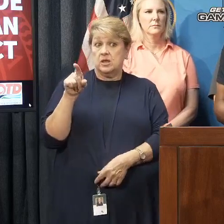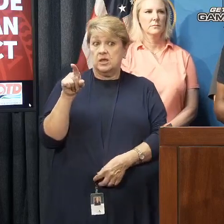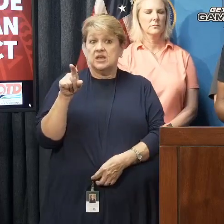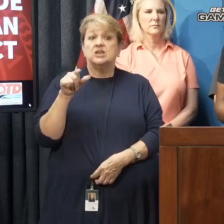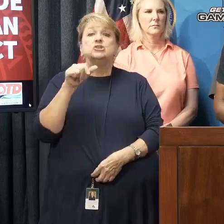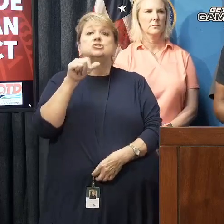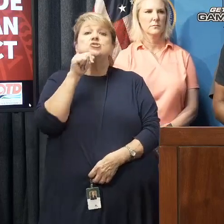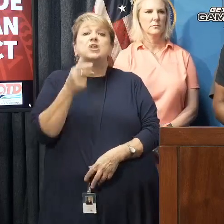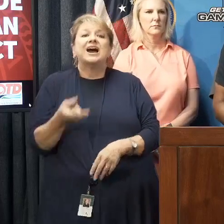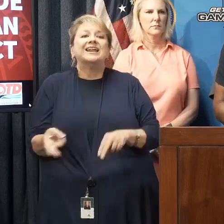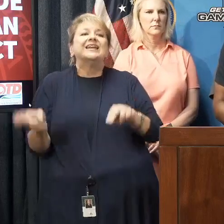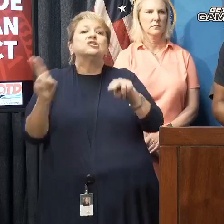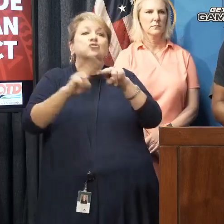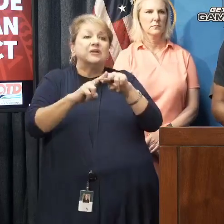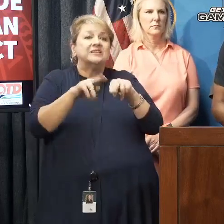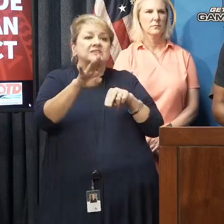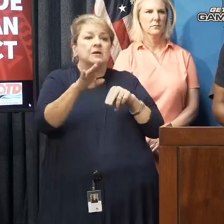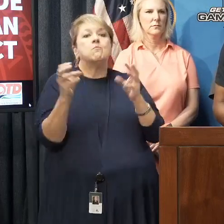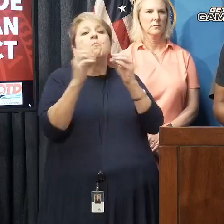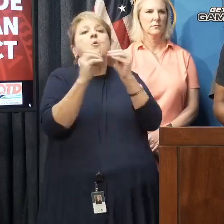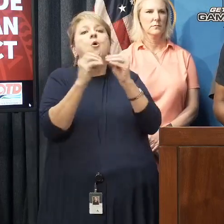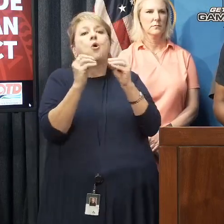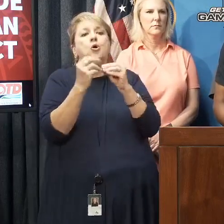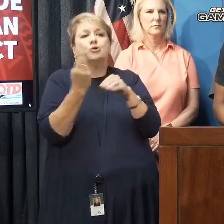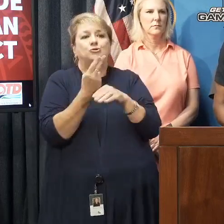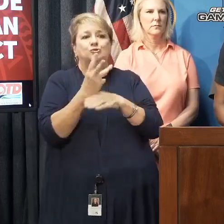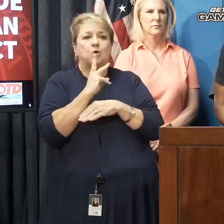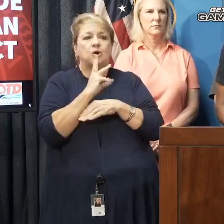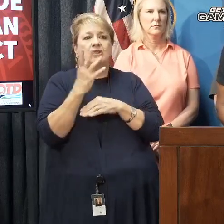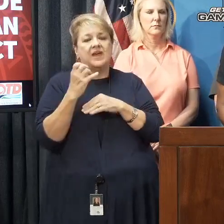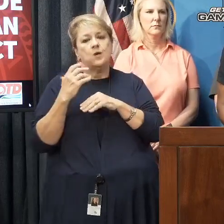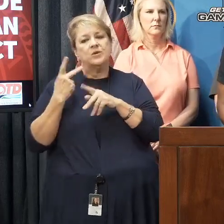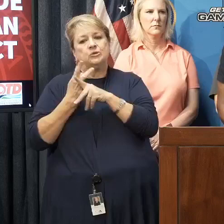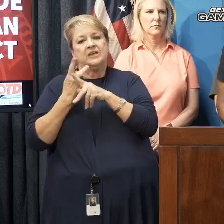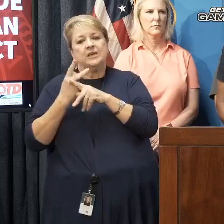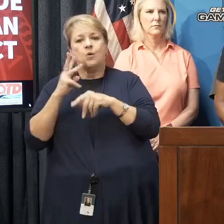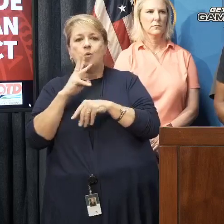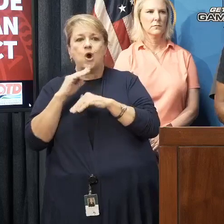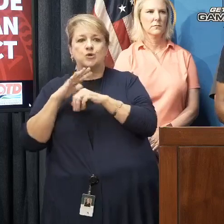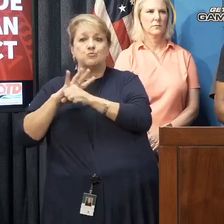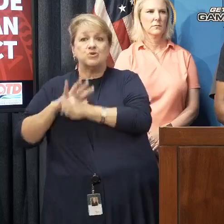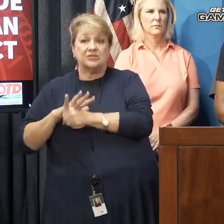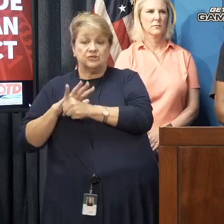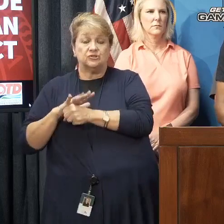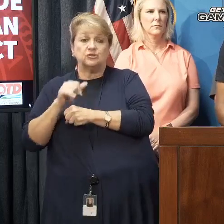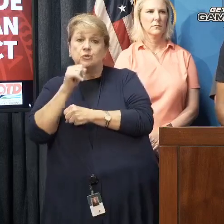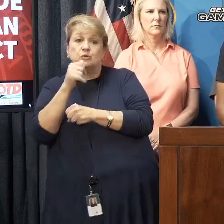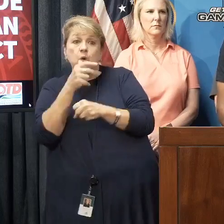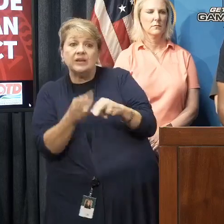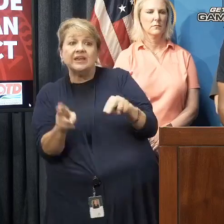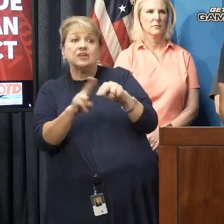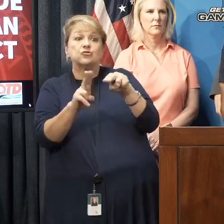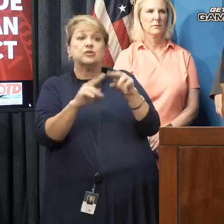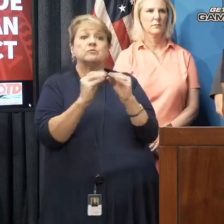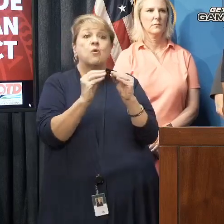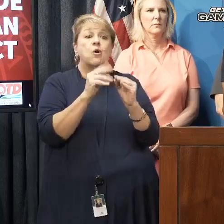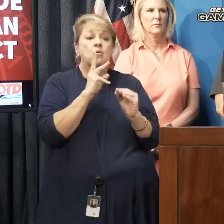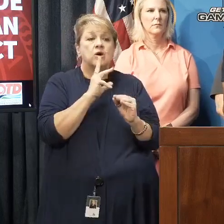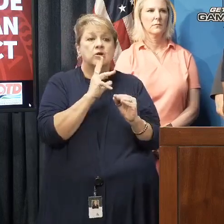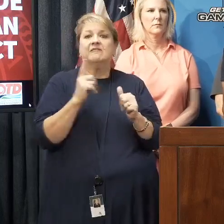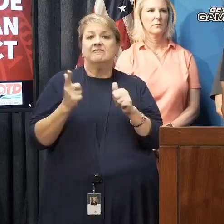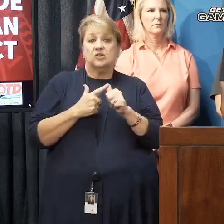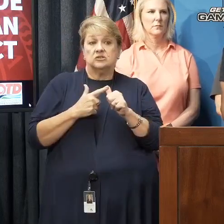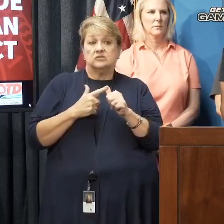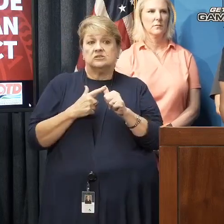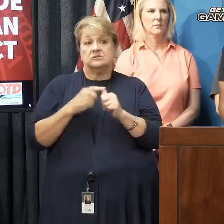not increase the water usage because they wanted to maintain a certain water pressure. And the first thing you do is you contact